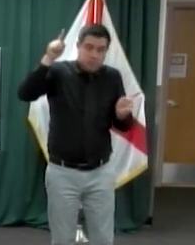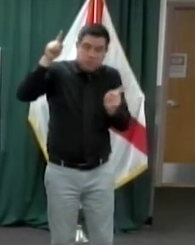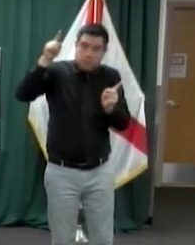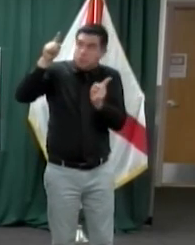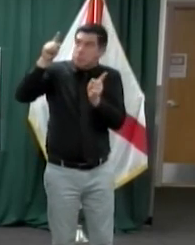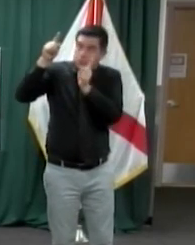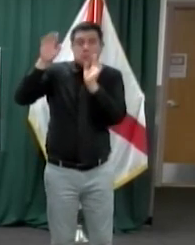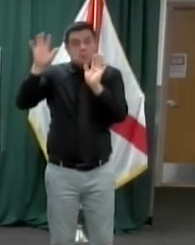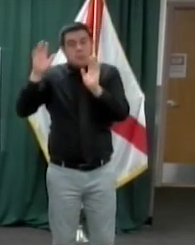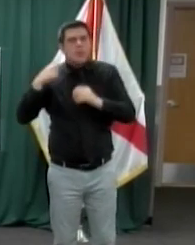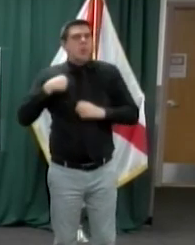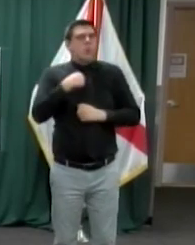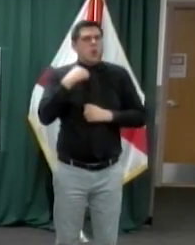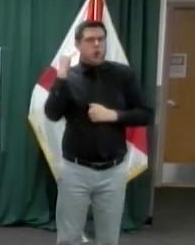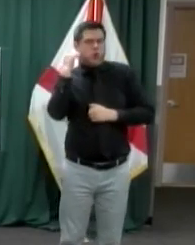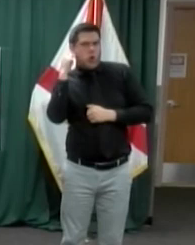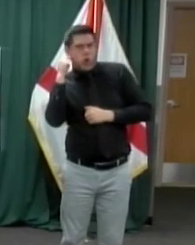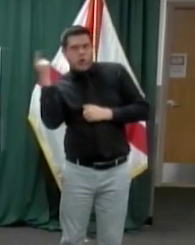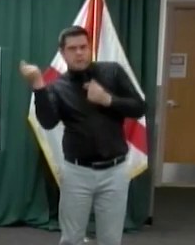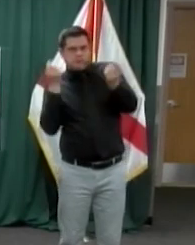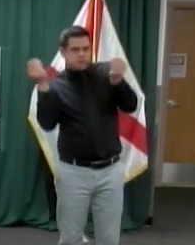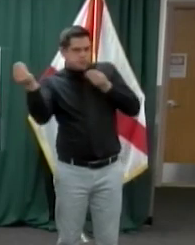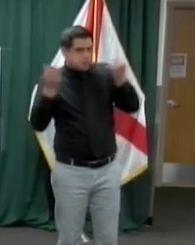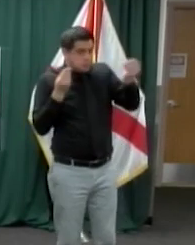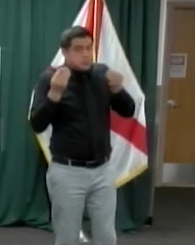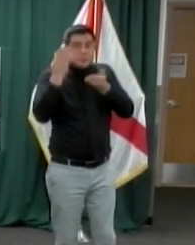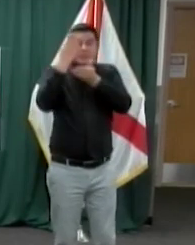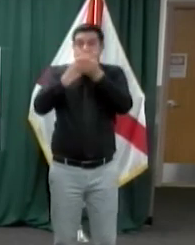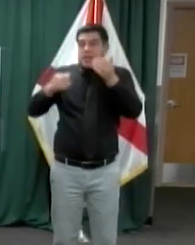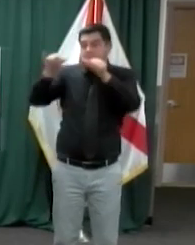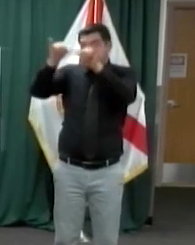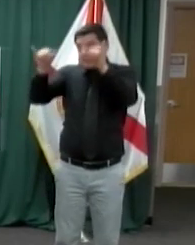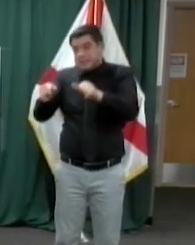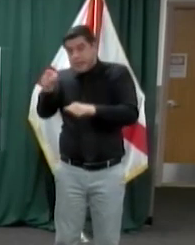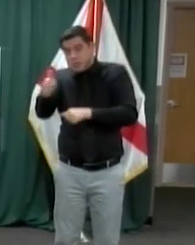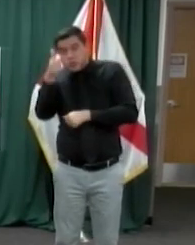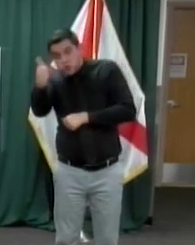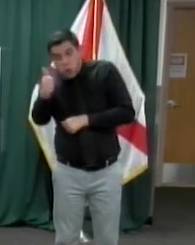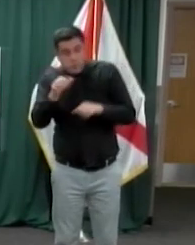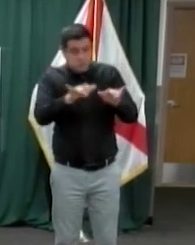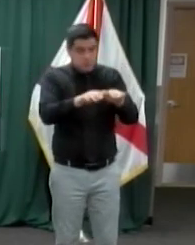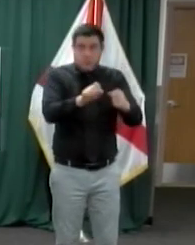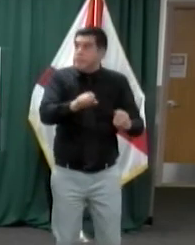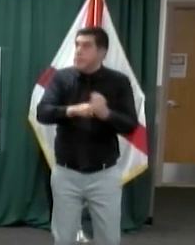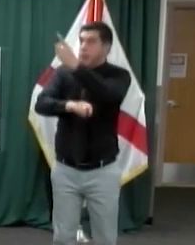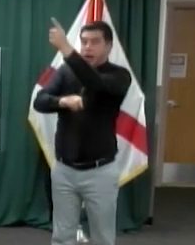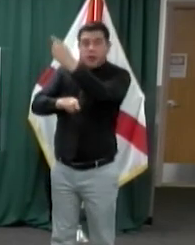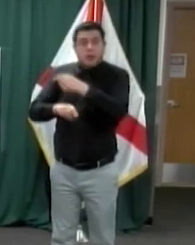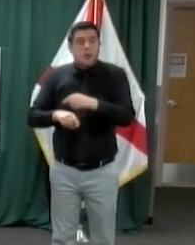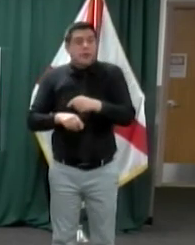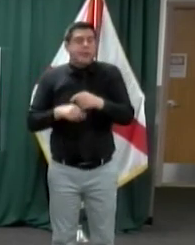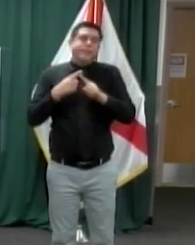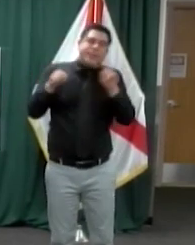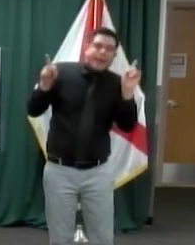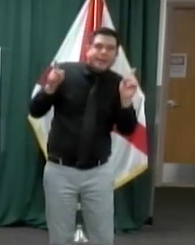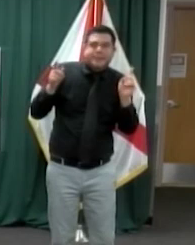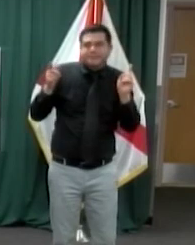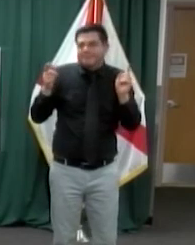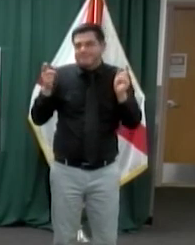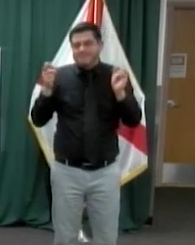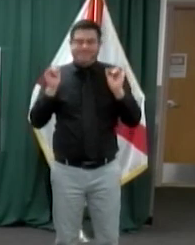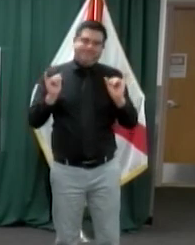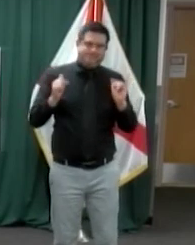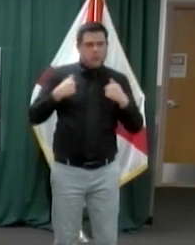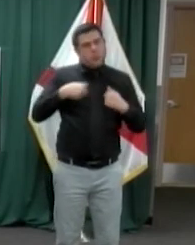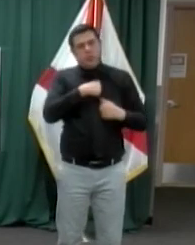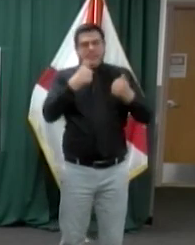But I do think it's important that people do focus on either the PEGA system or the Connect system. We do provide the paper applications,